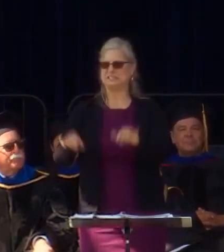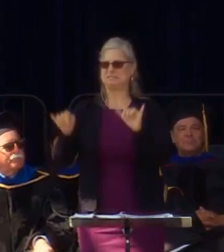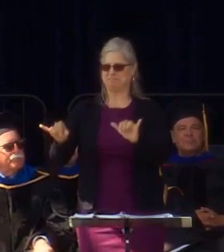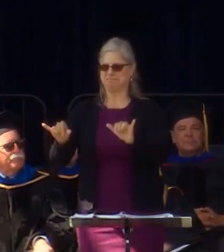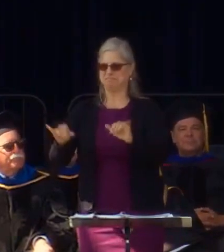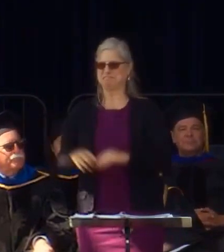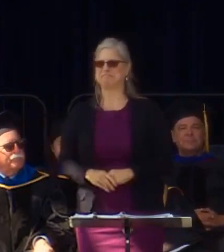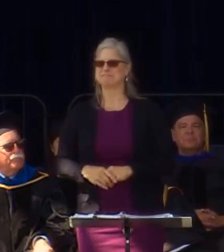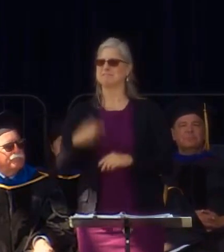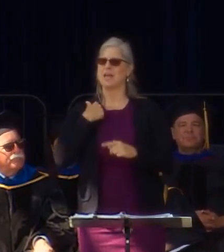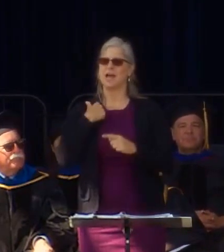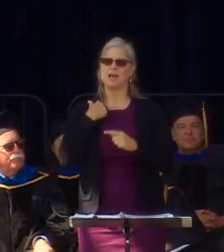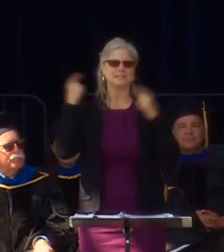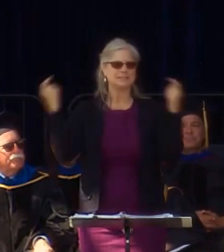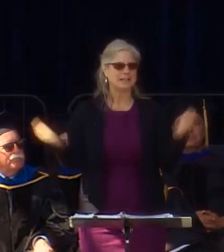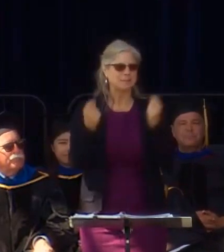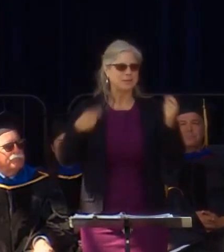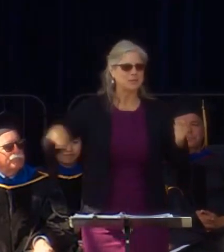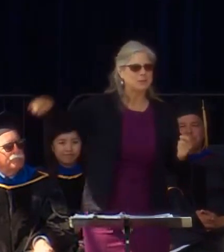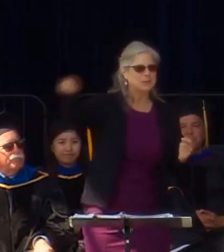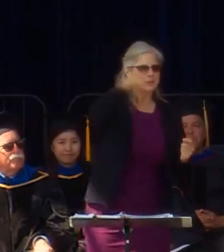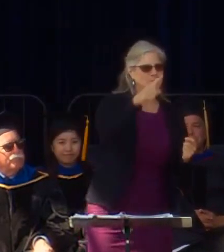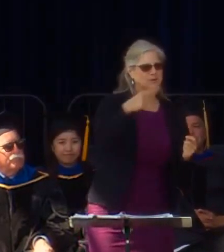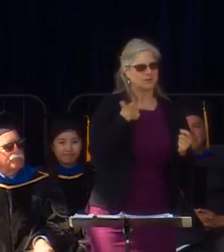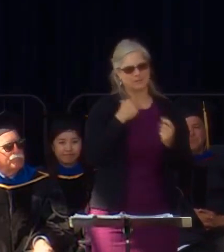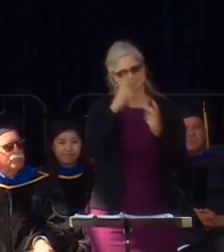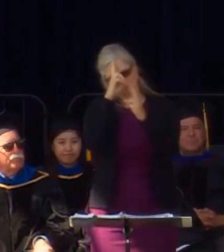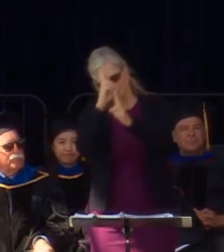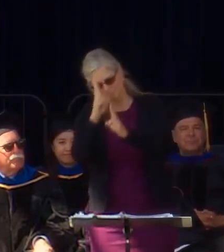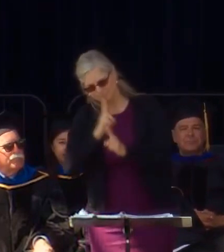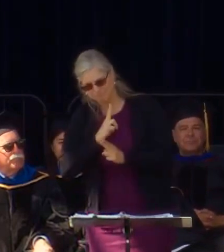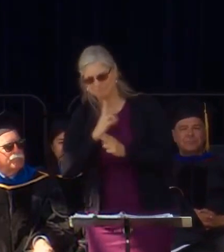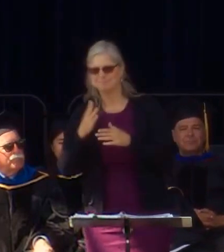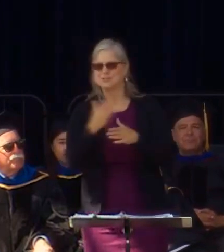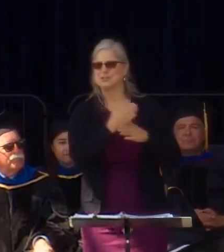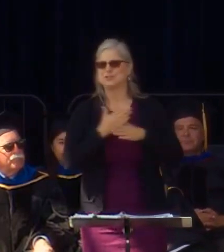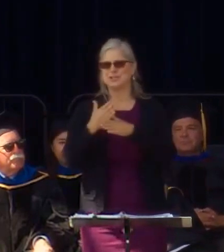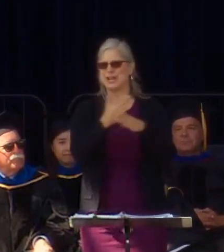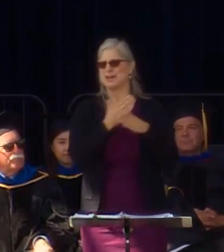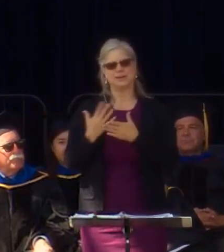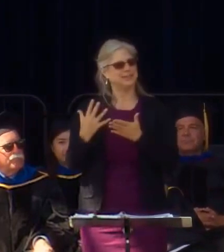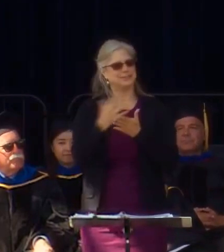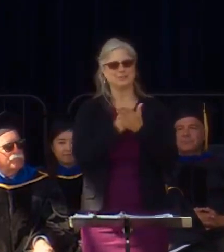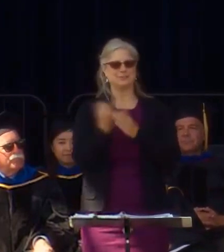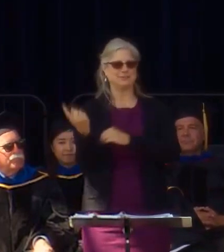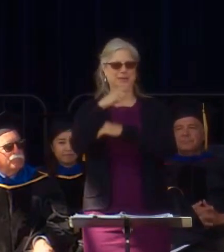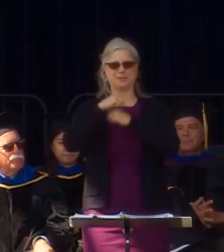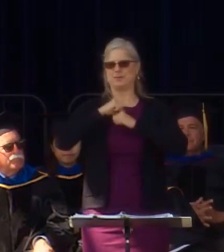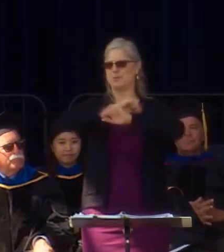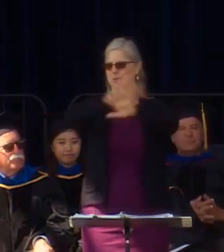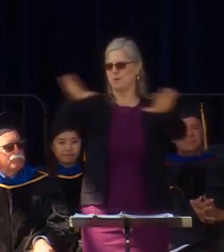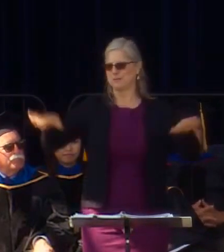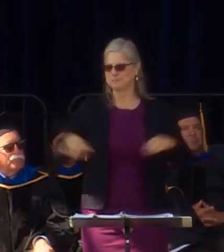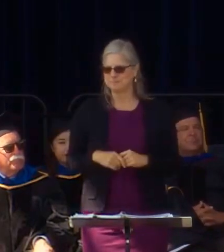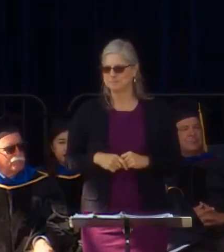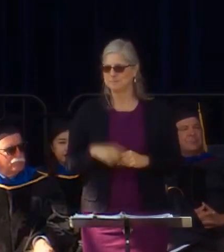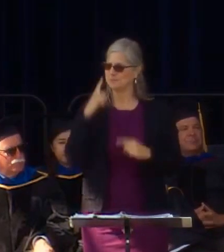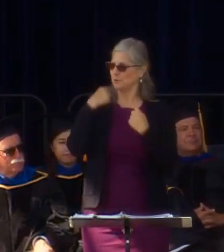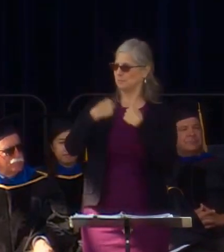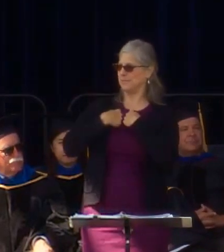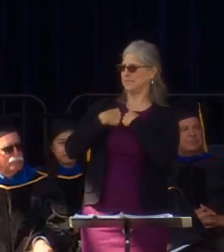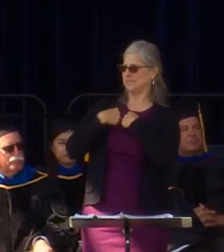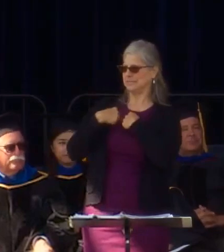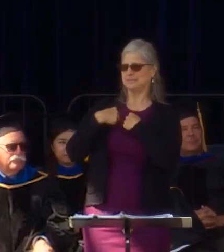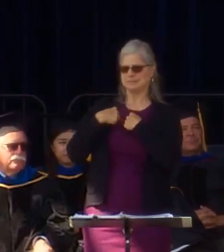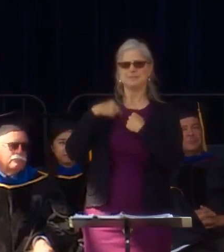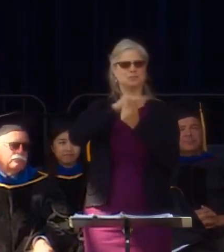I celebrate you now and feel honored to be sharing this momentous and much-deserved day with all of you. For me,